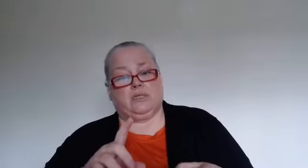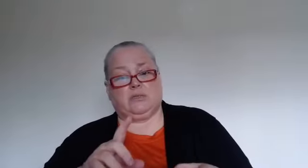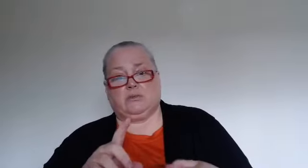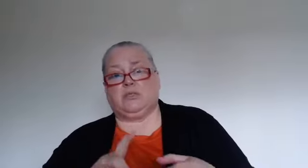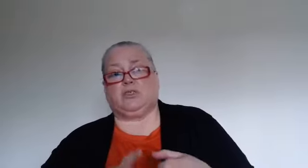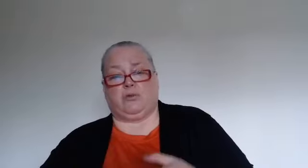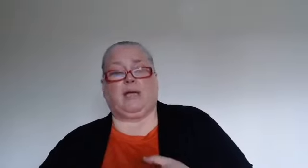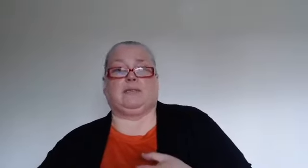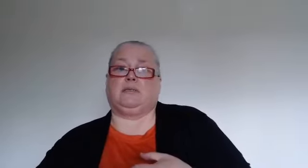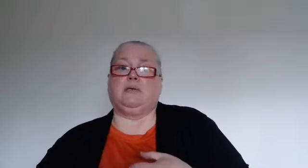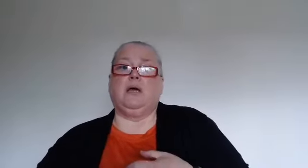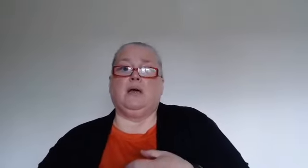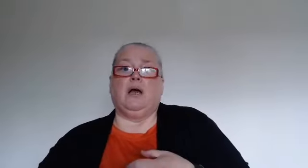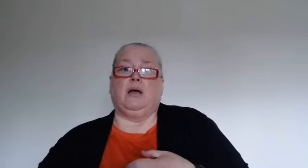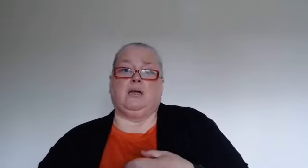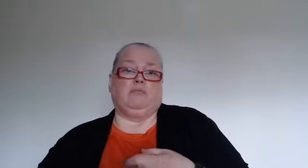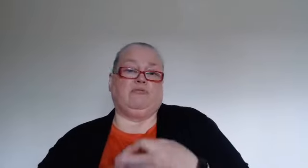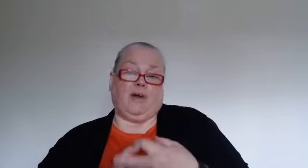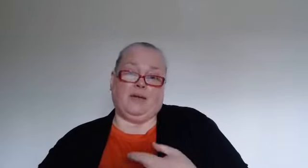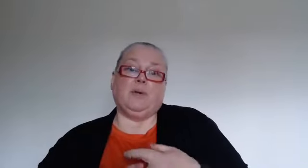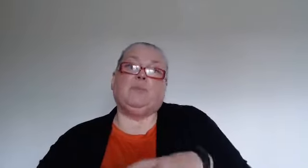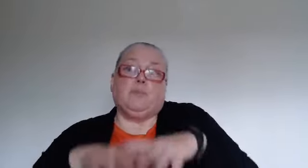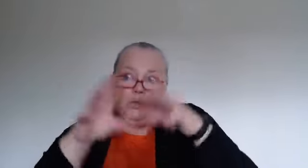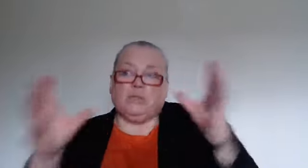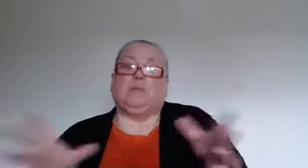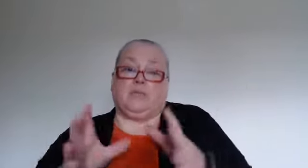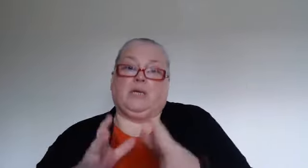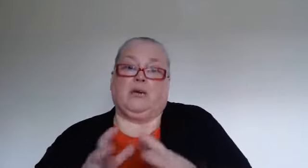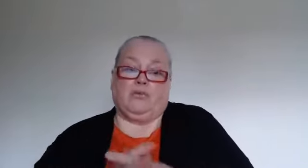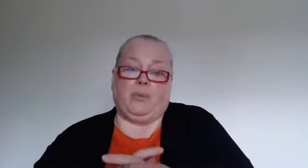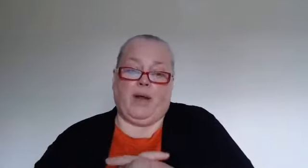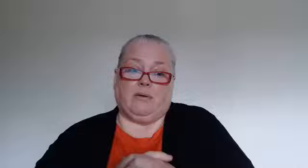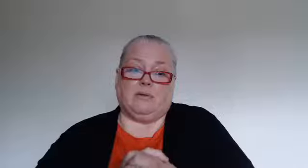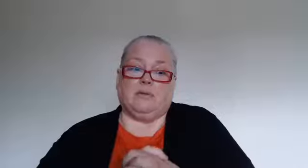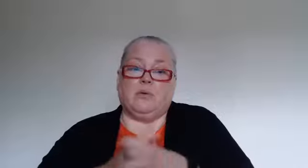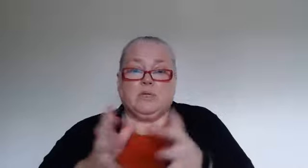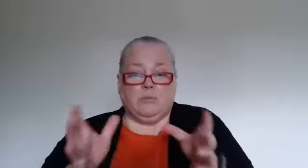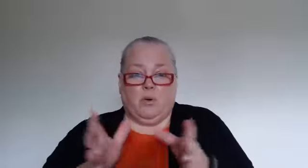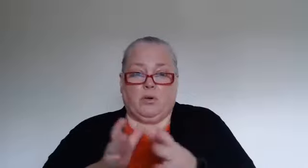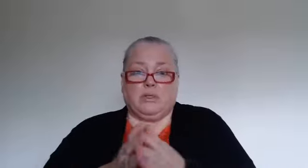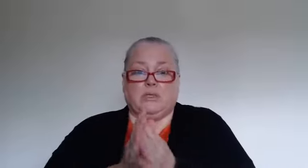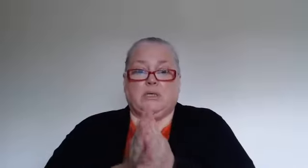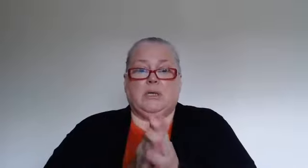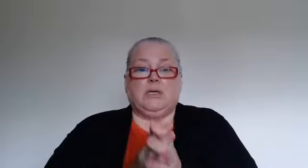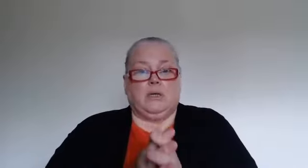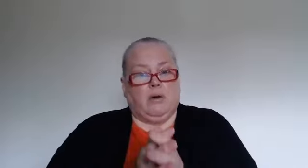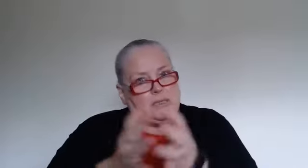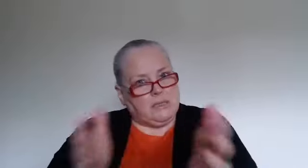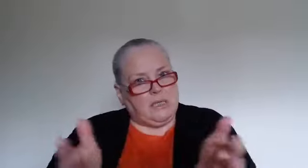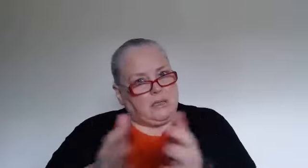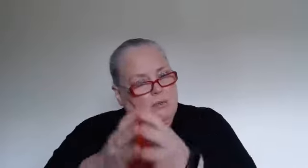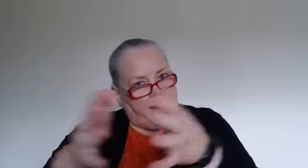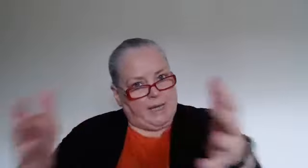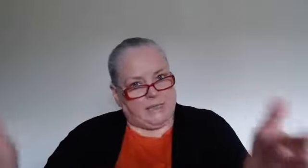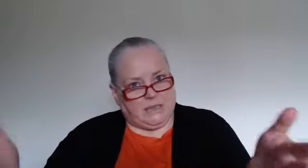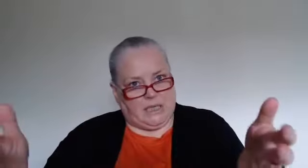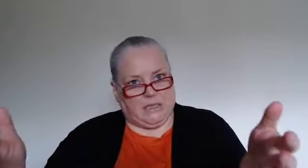increased stress, for anybody, but in particular for parents. So it's important, as I said, go back to that,